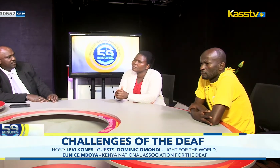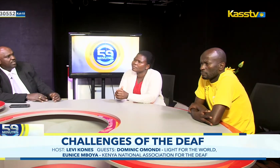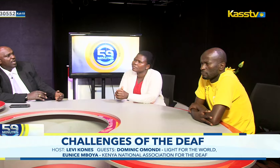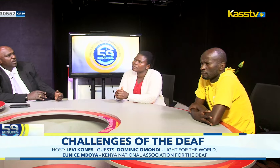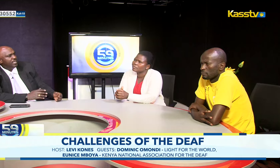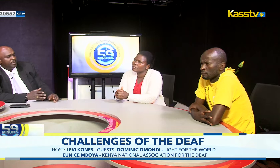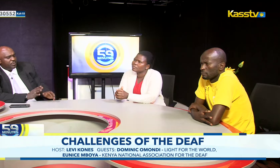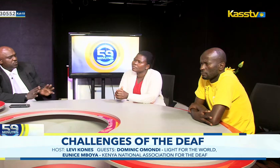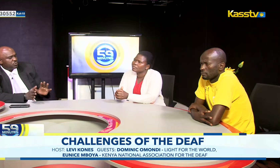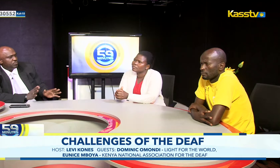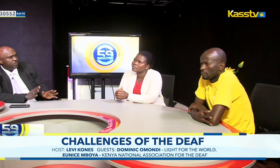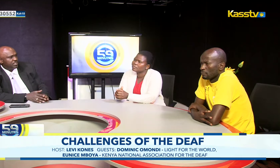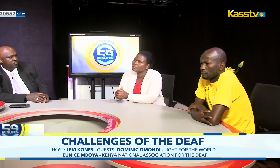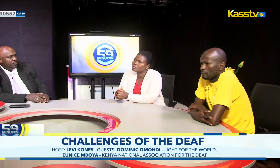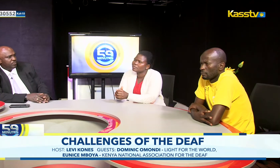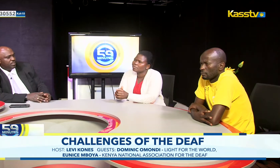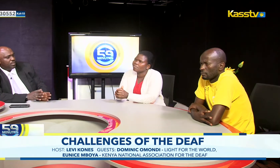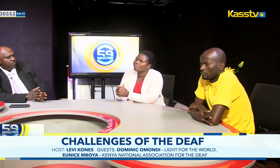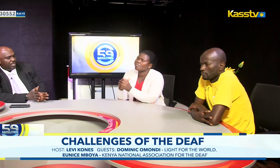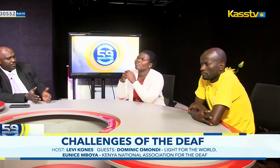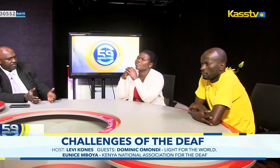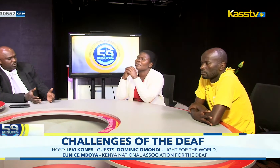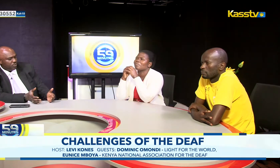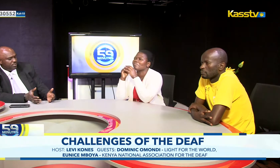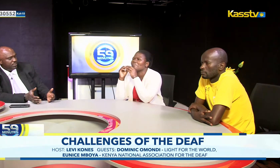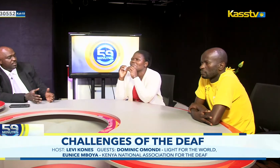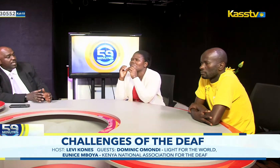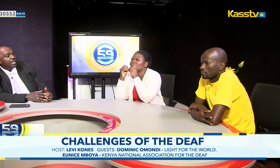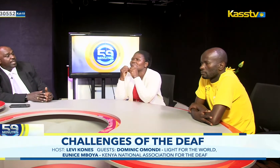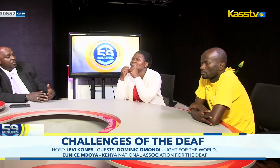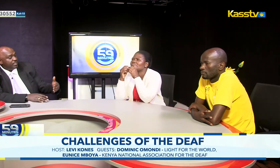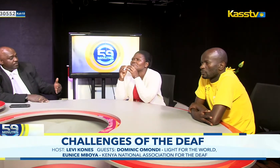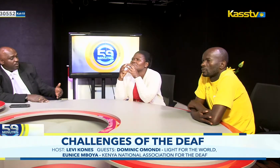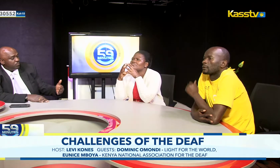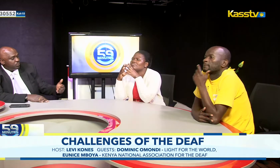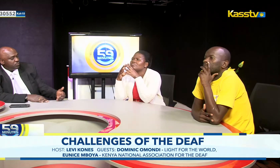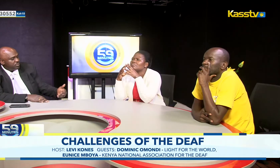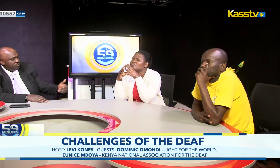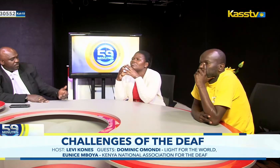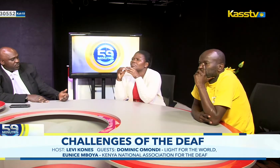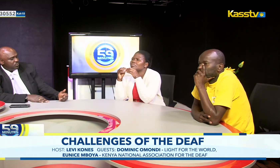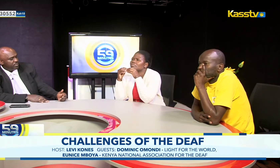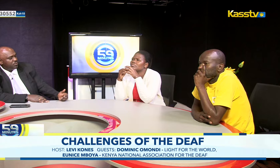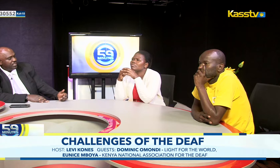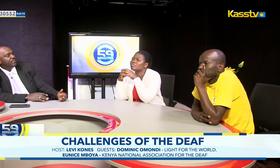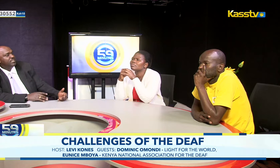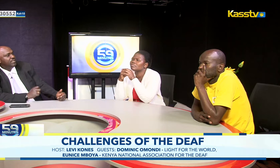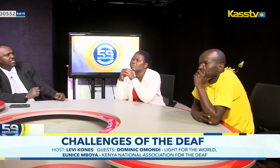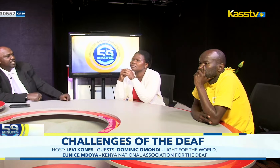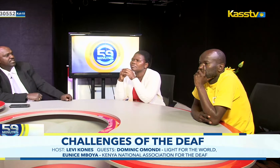How can they help? I want you to talk to both sets of people. How can we help as a community, and what would you say to the person who has gone deaf and is feeling like it's the end of the